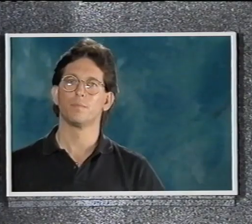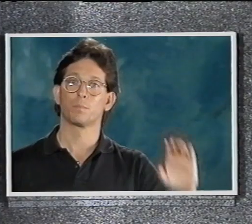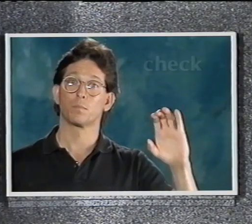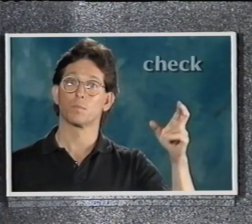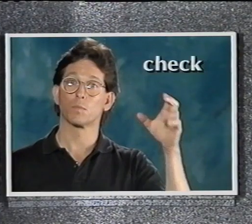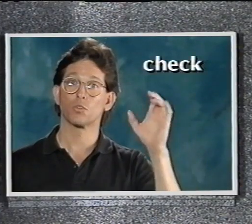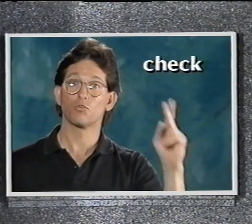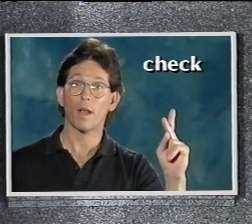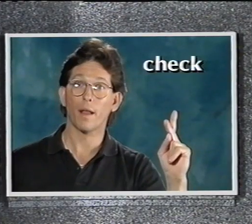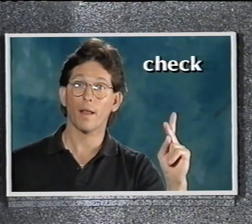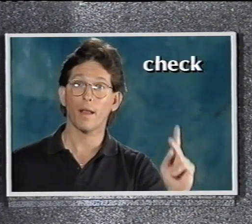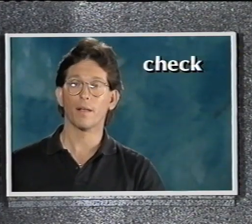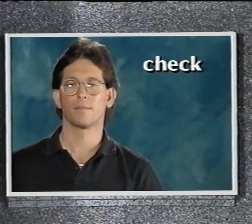those.